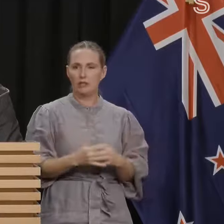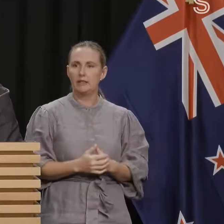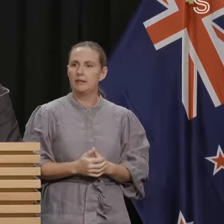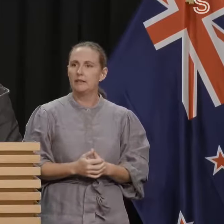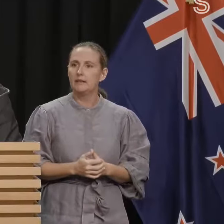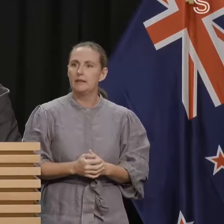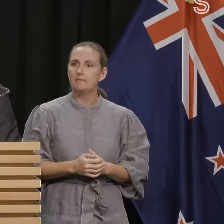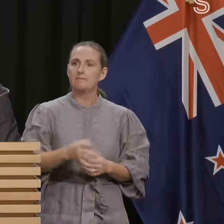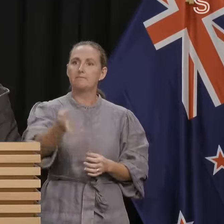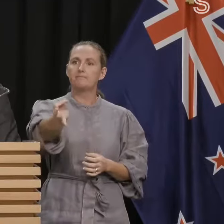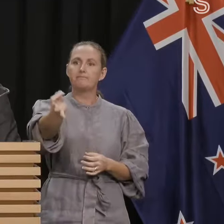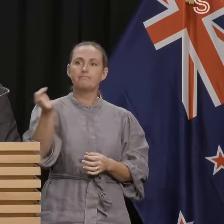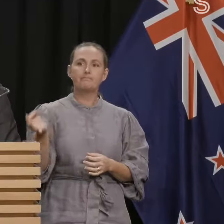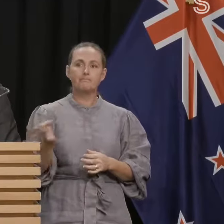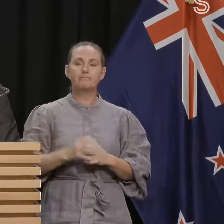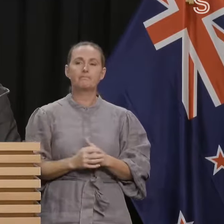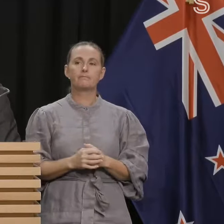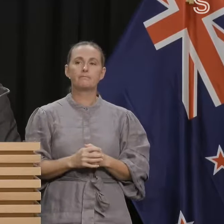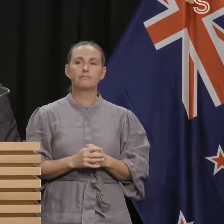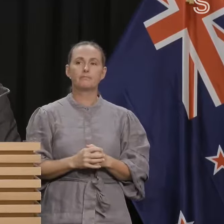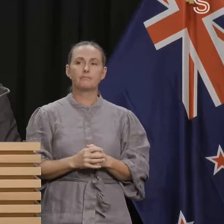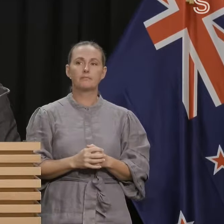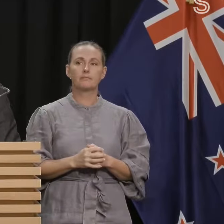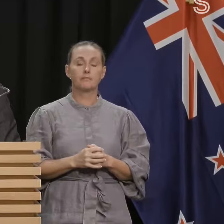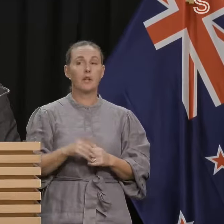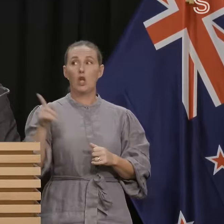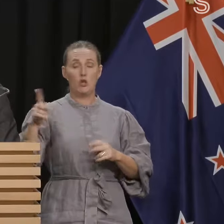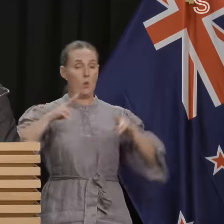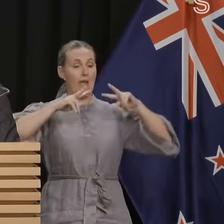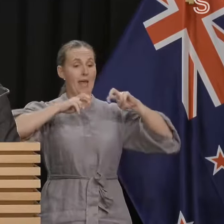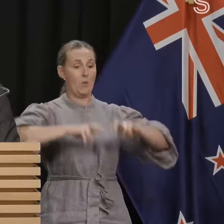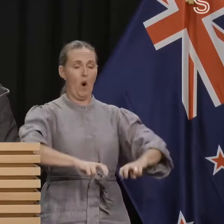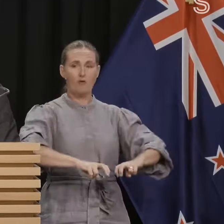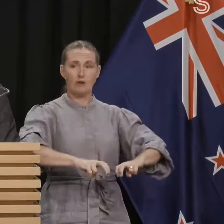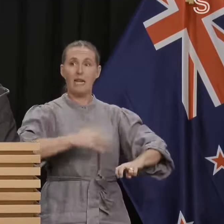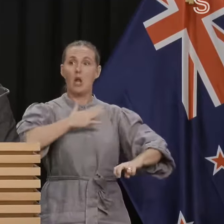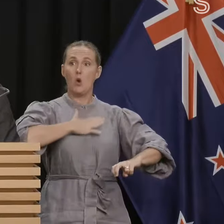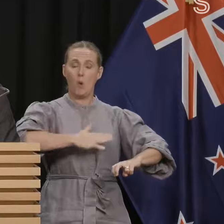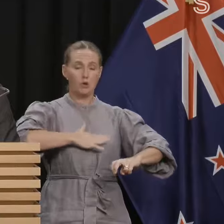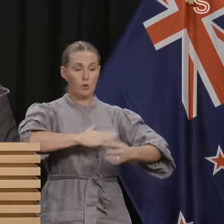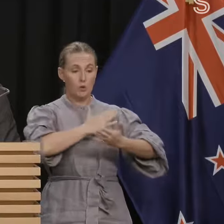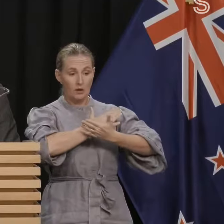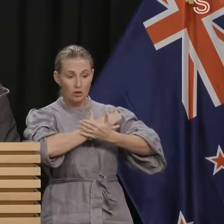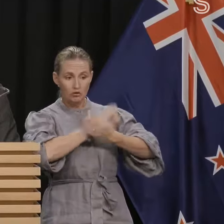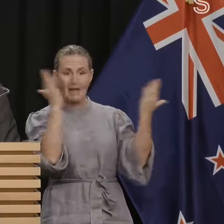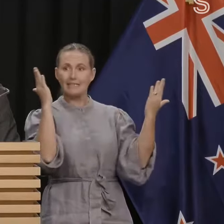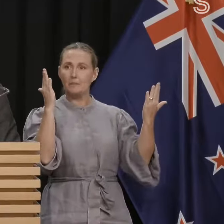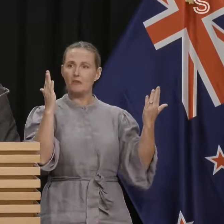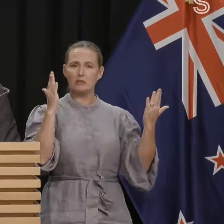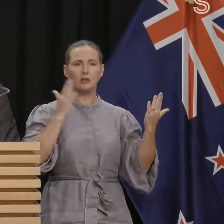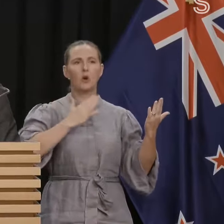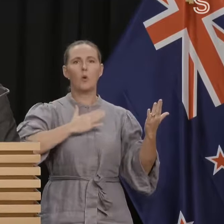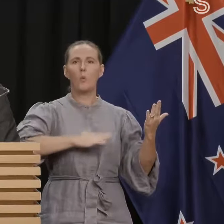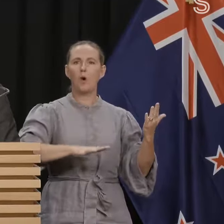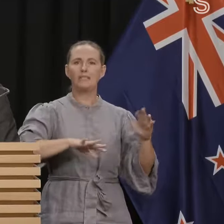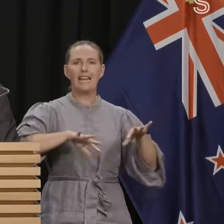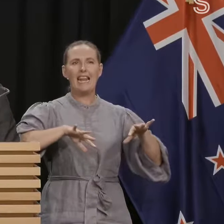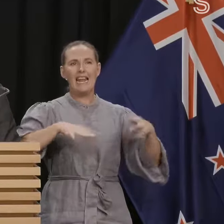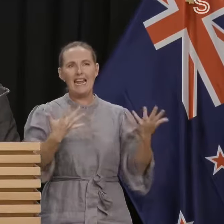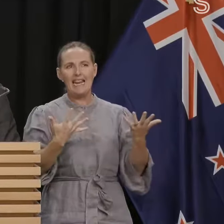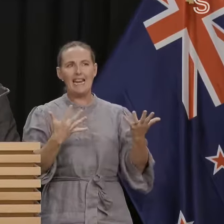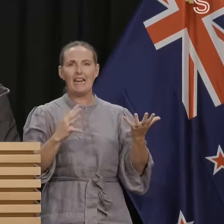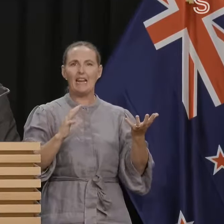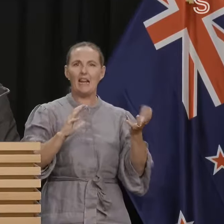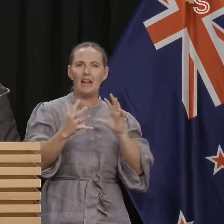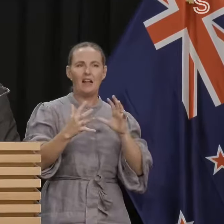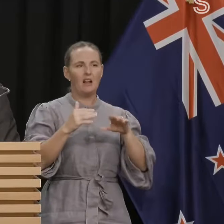inquiry more as looking into transparency, trying to rule out any corruption, or could there be consequences